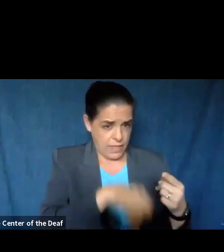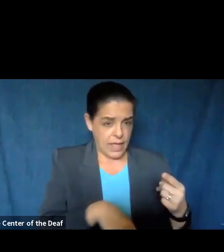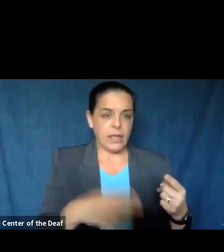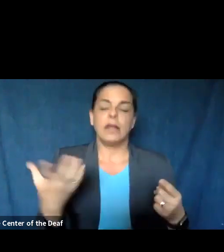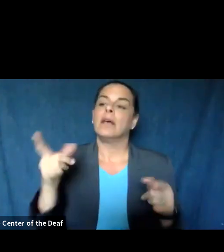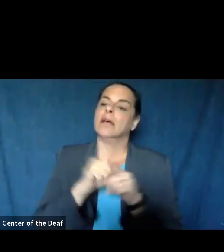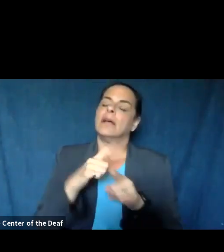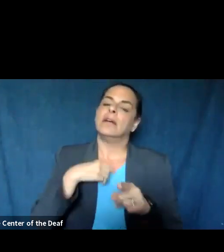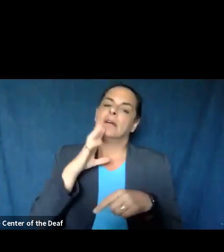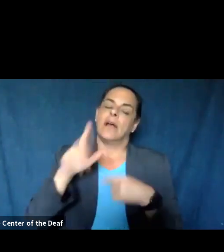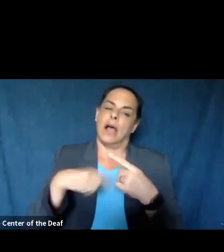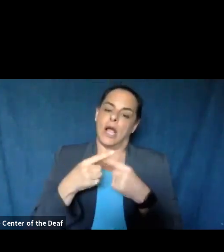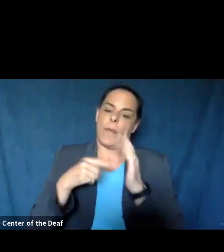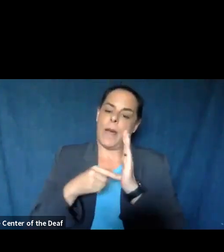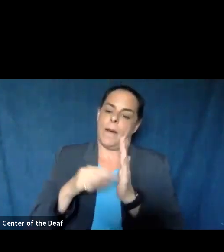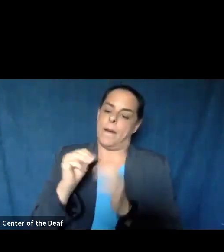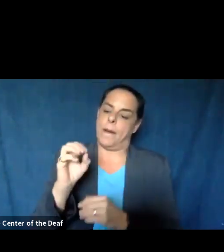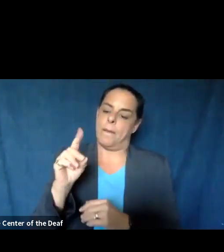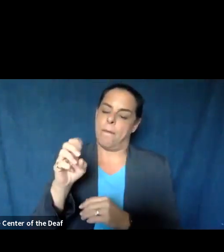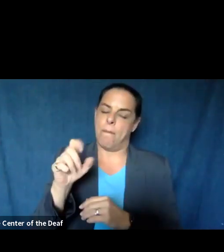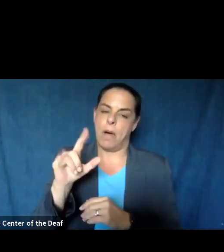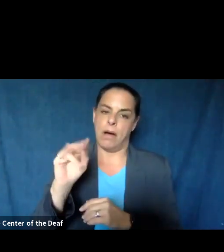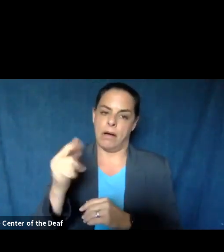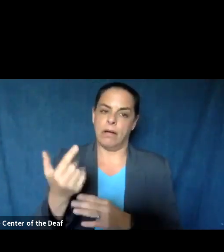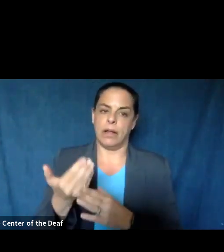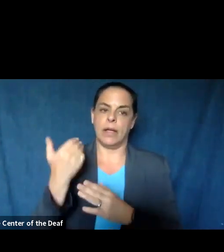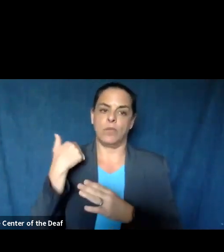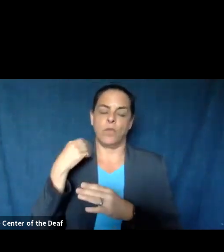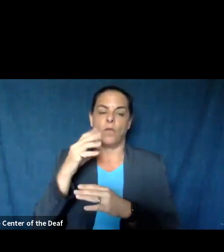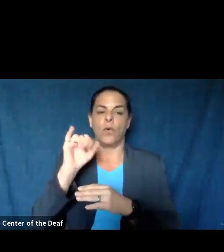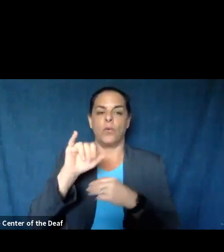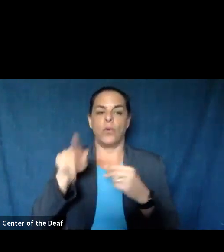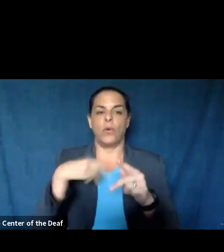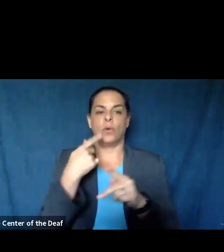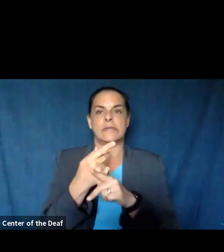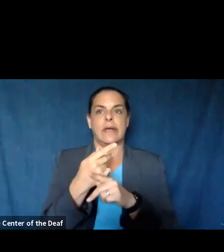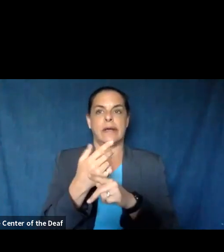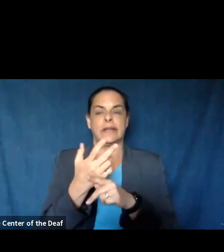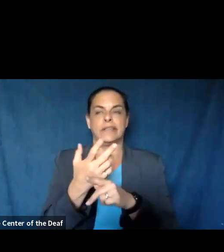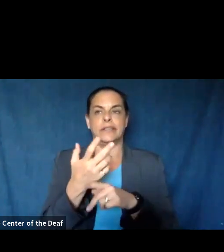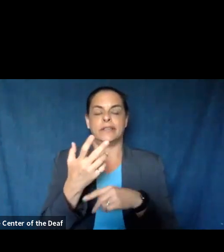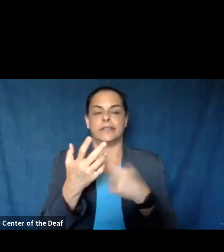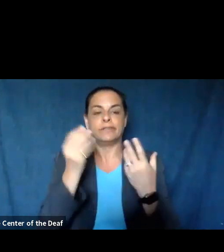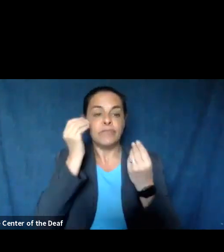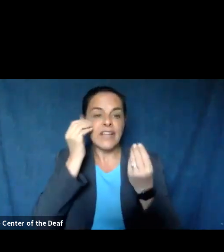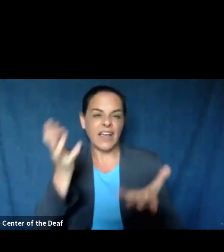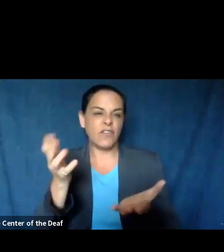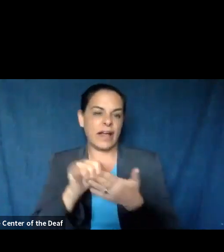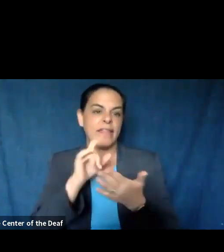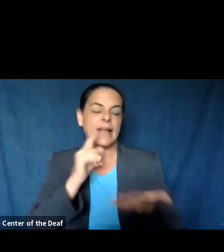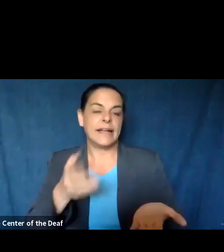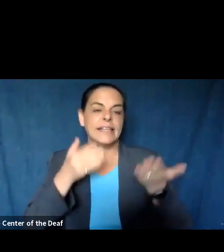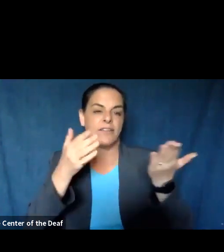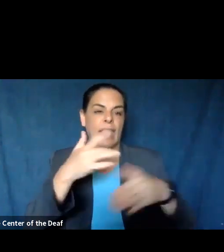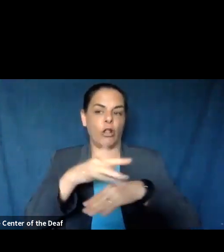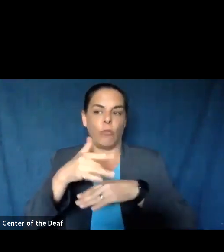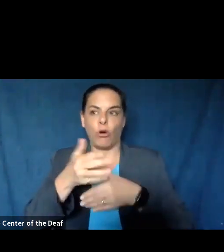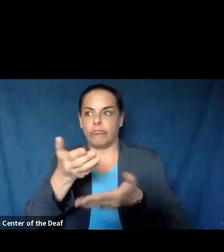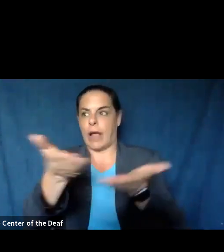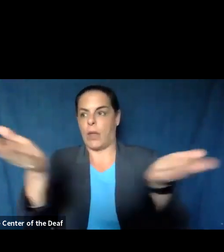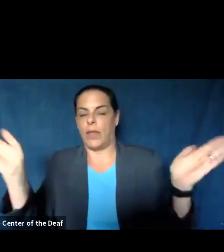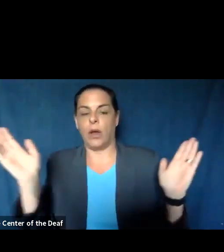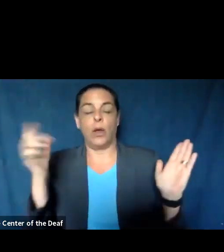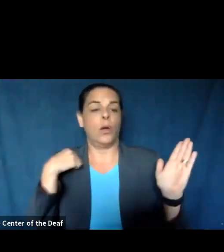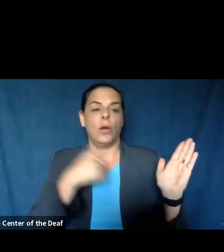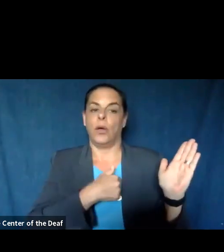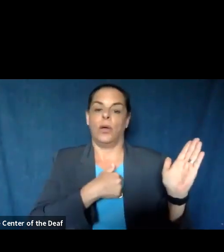modeling before and those types of information that's available out in the public, we